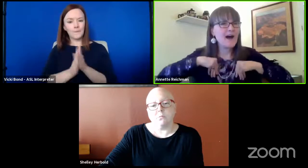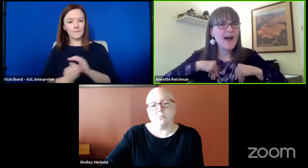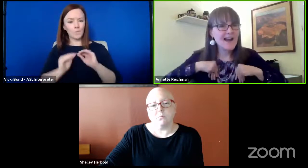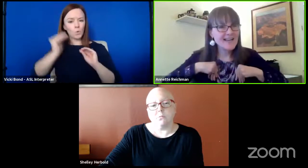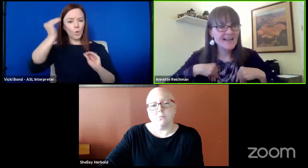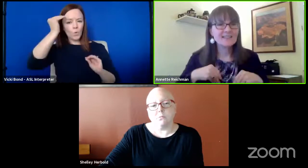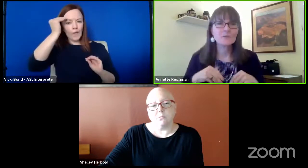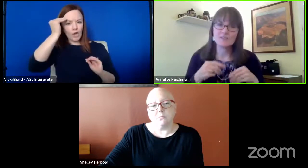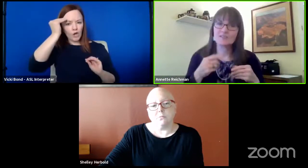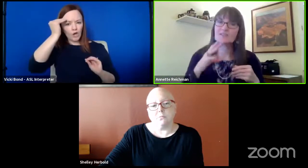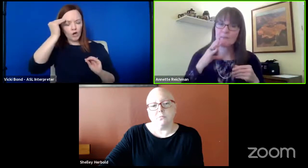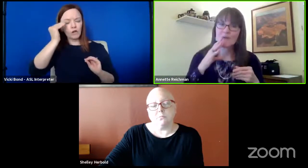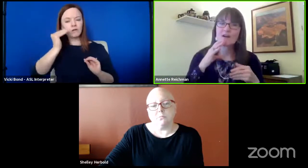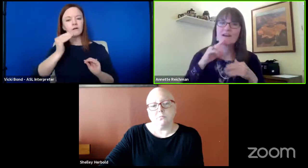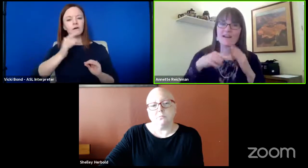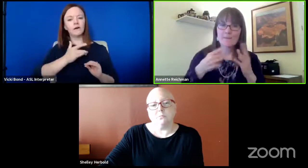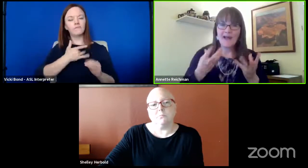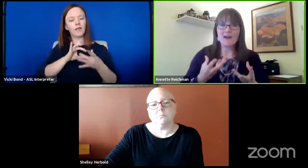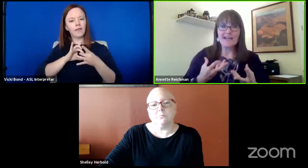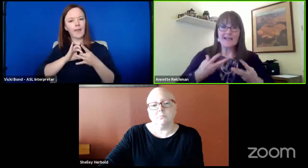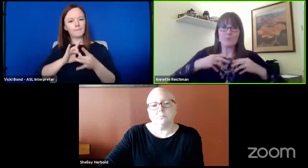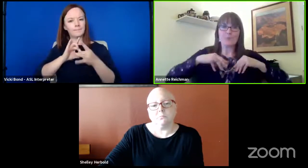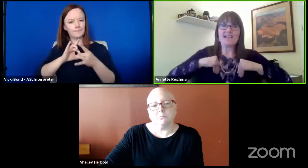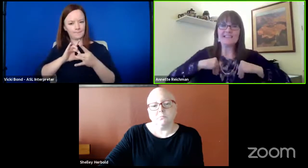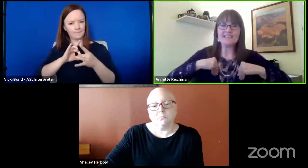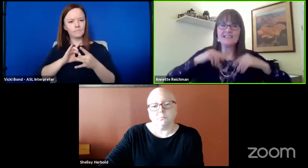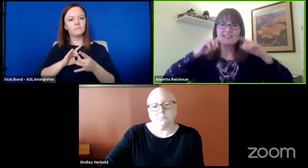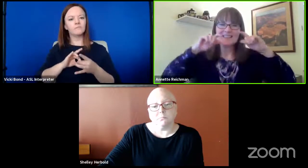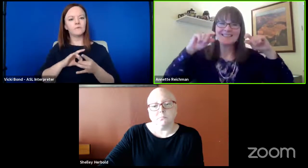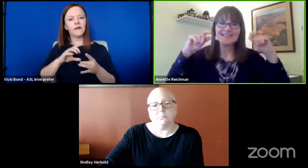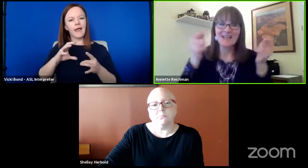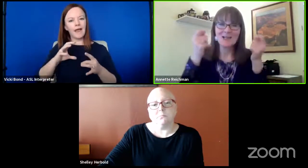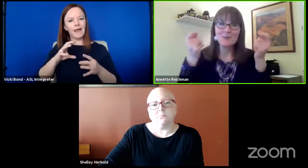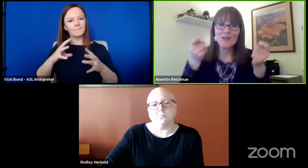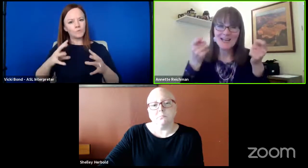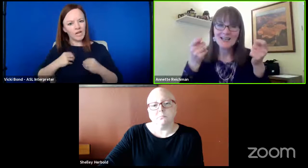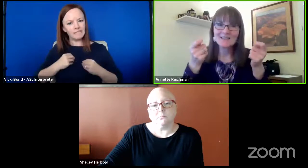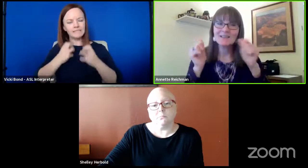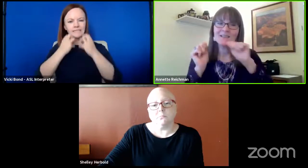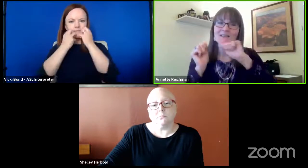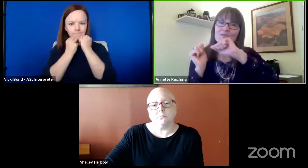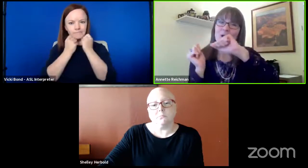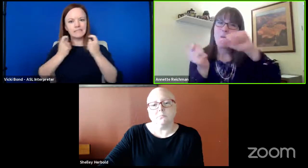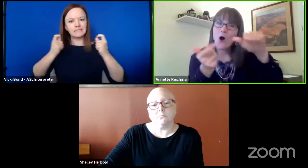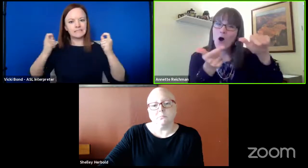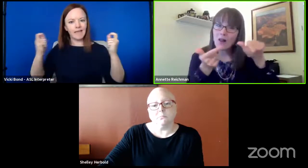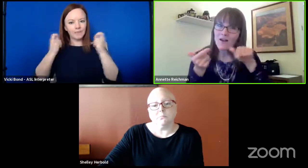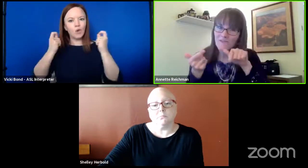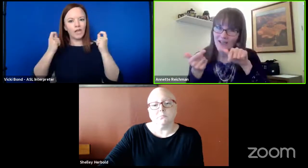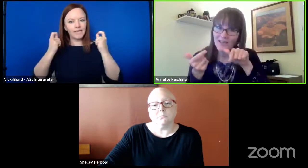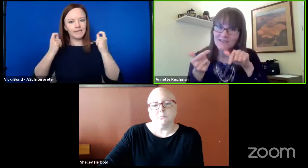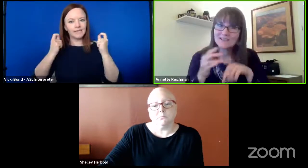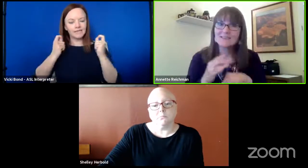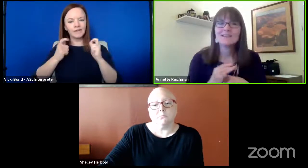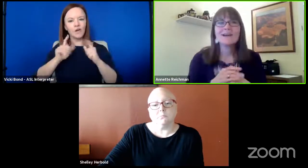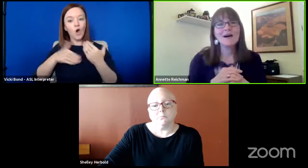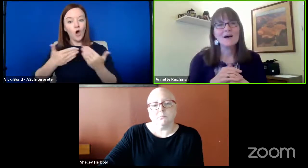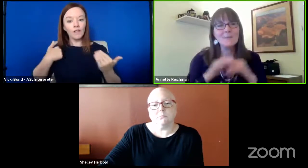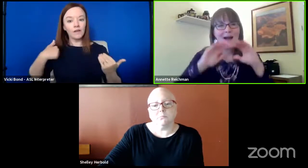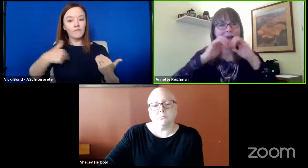this buy-in, which is I'm talking about embracing and celebrating from all of